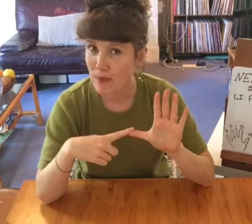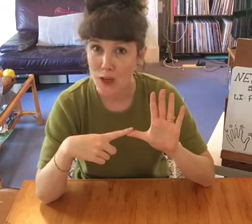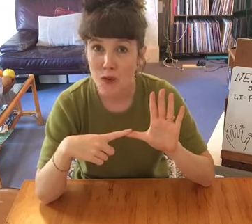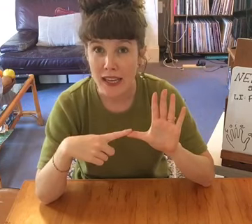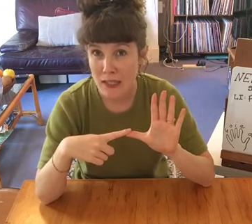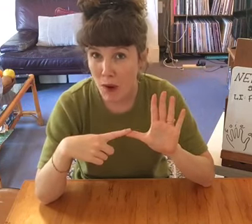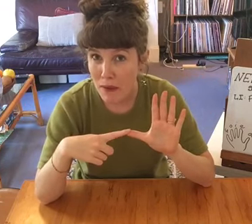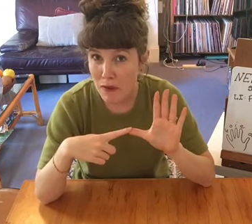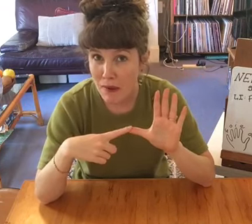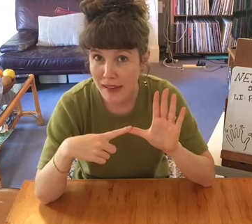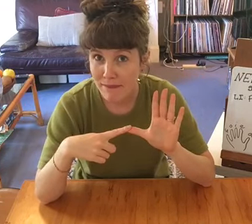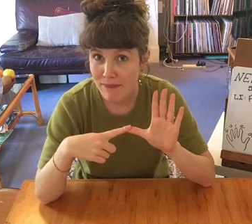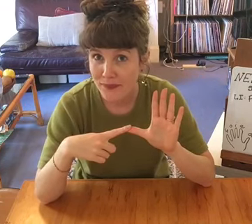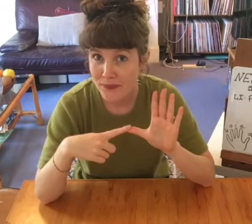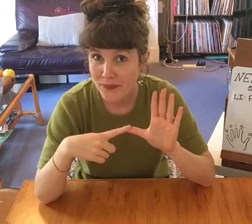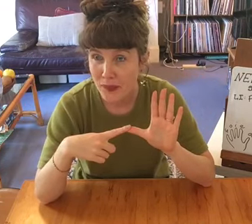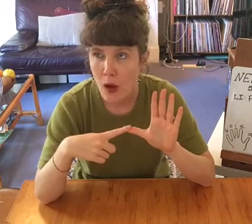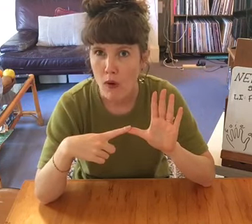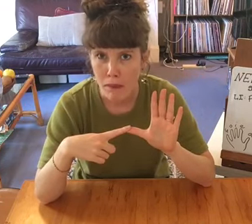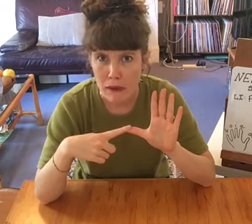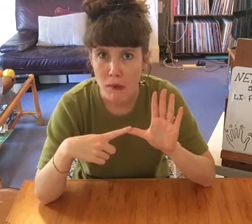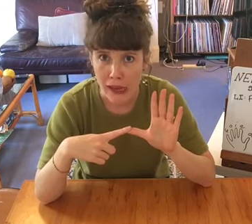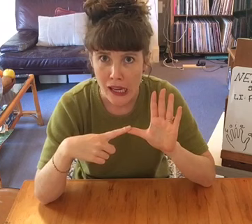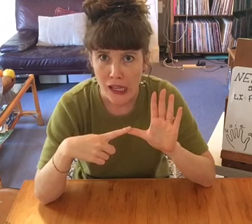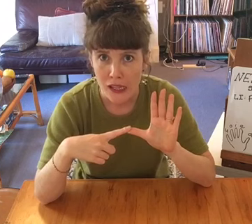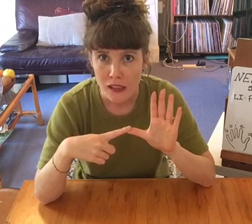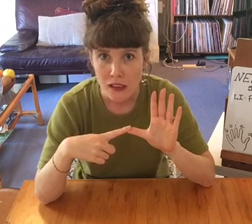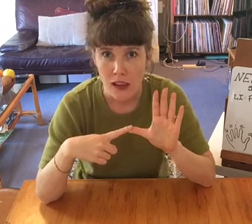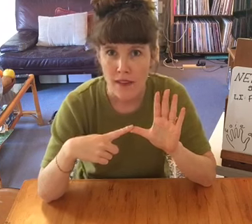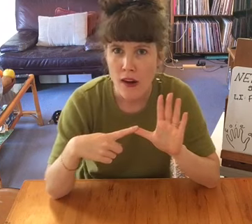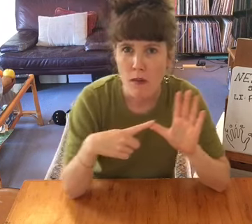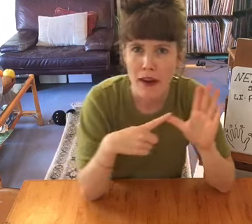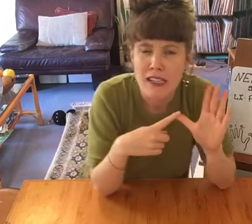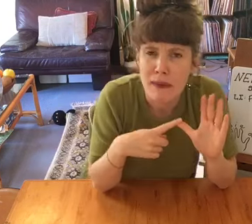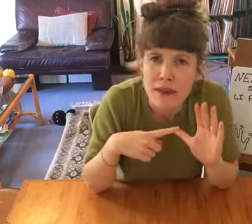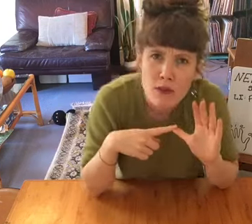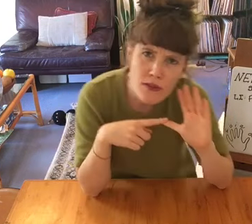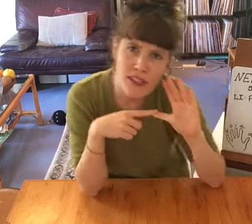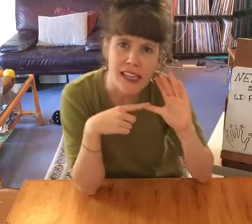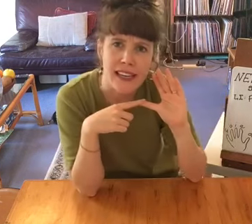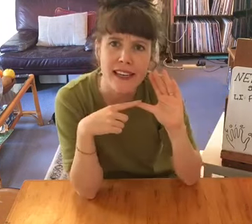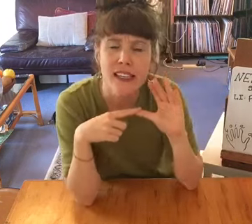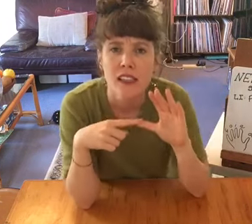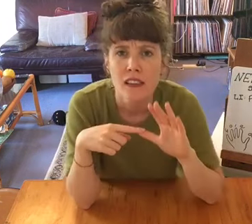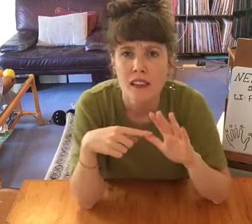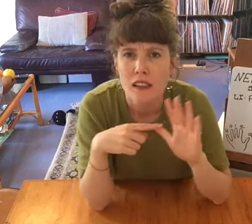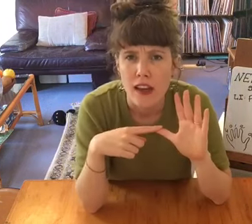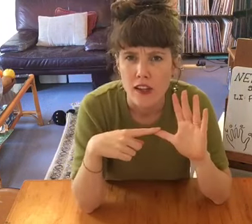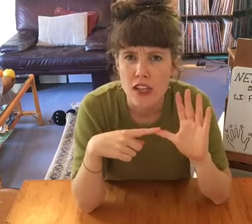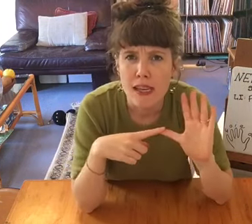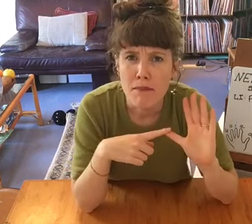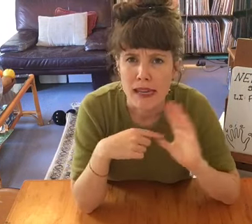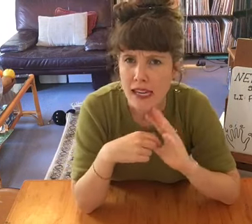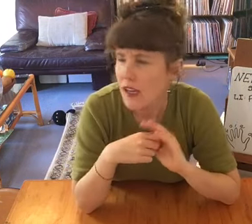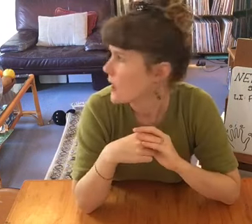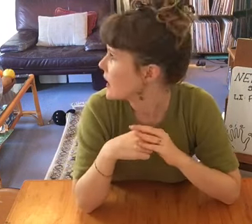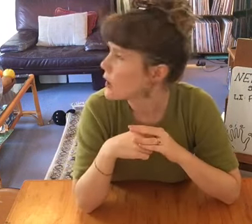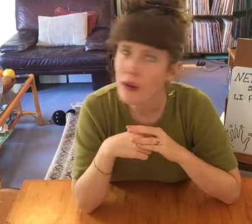you guess what B will be? What B will be? That reminds me, if you see that cheeky B anywhere in the